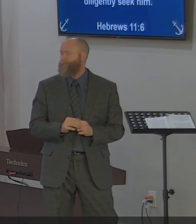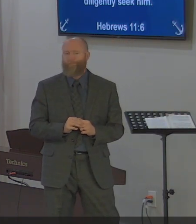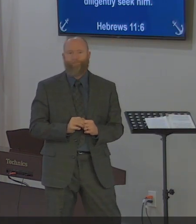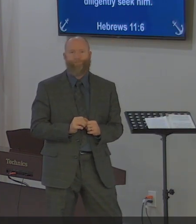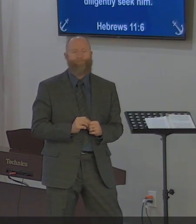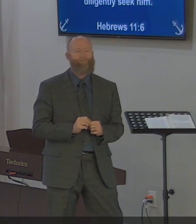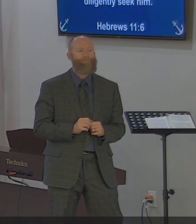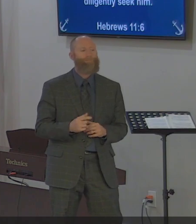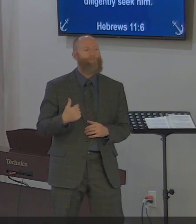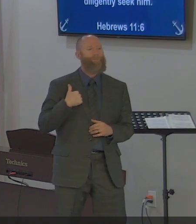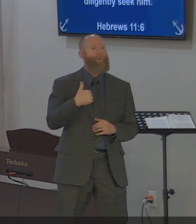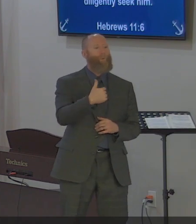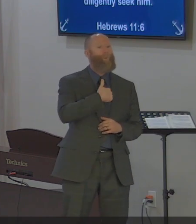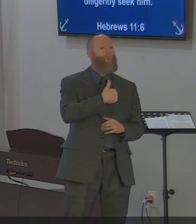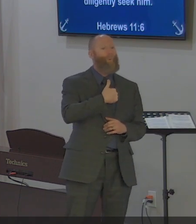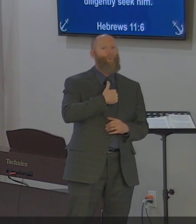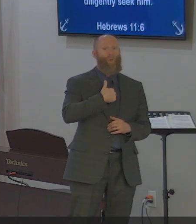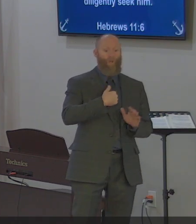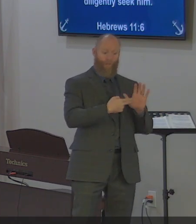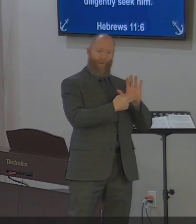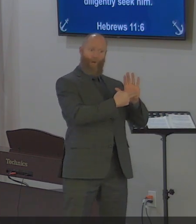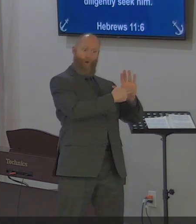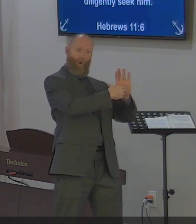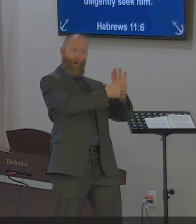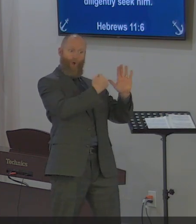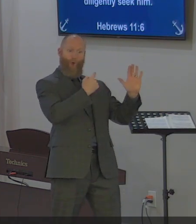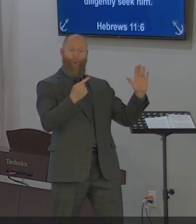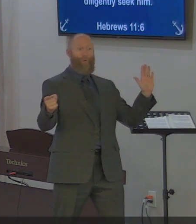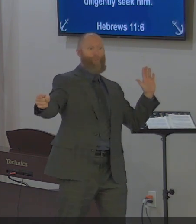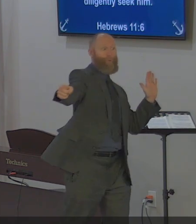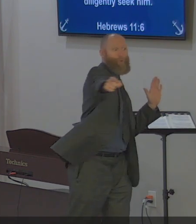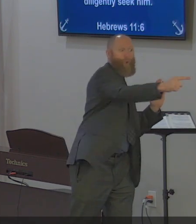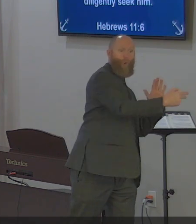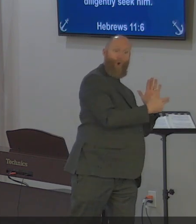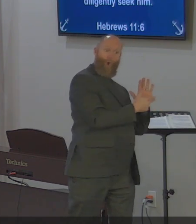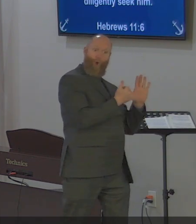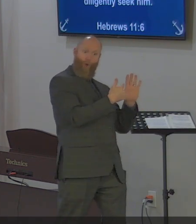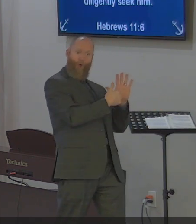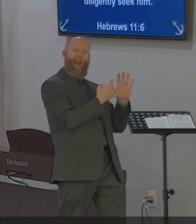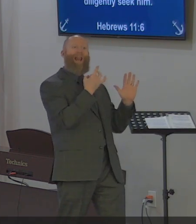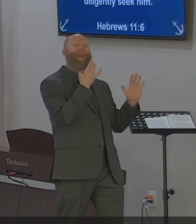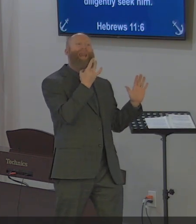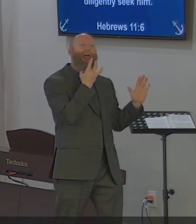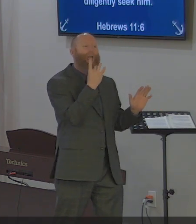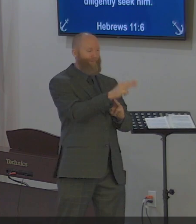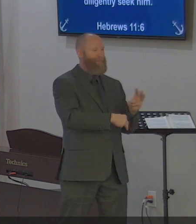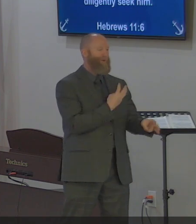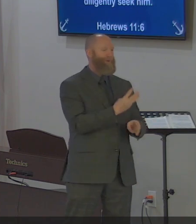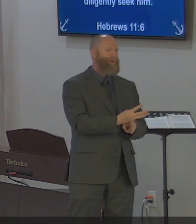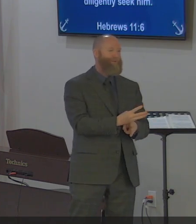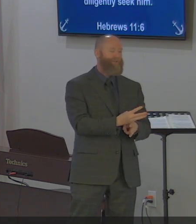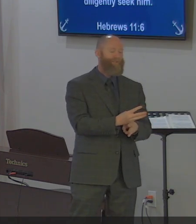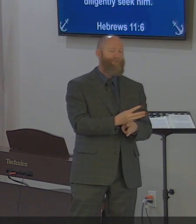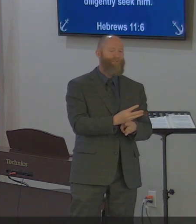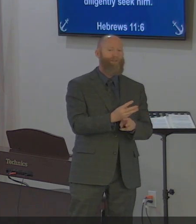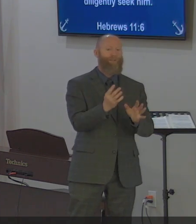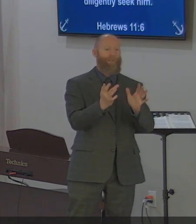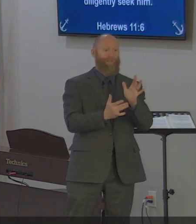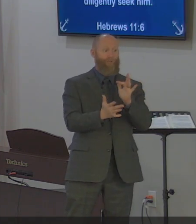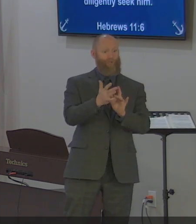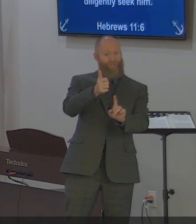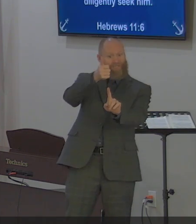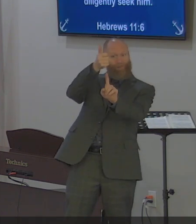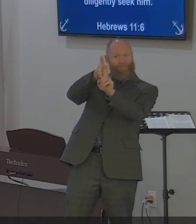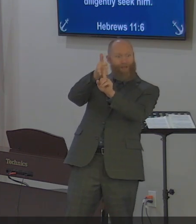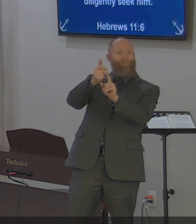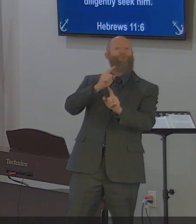We're called the light of the world, right? Where Jesus is called the way, the truth, and the life, and he's called the light,